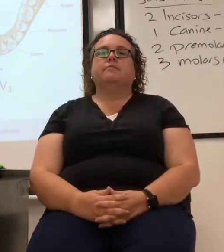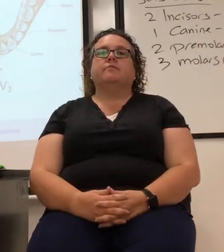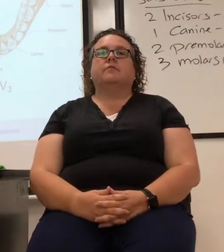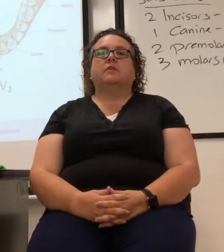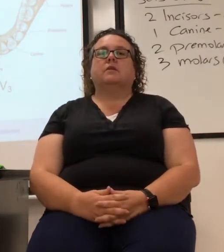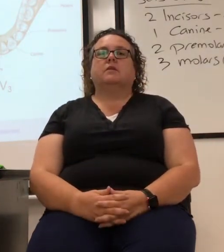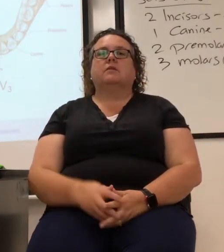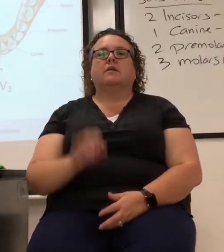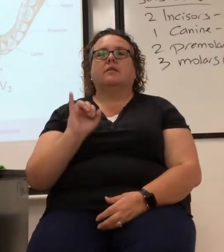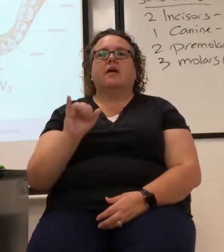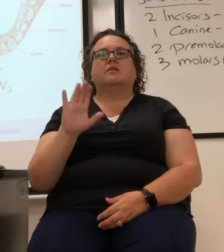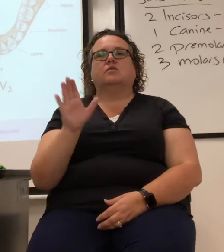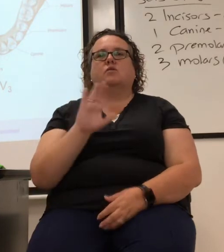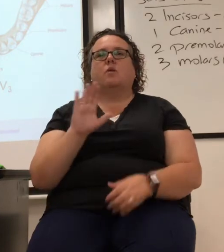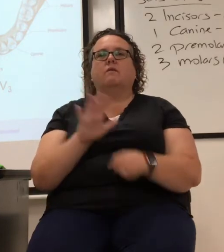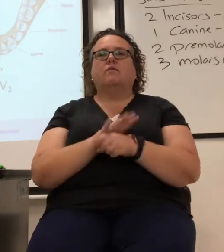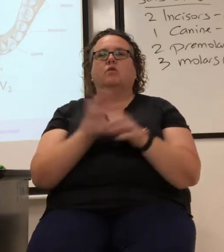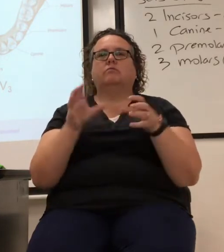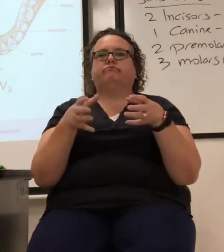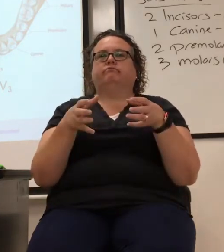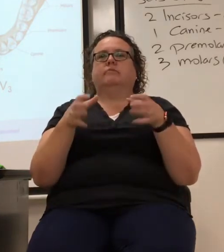So that's your set of 8, okay?